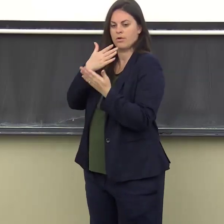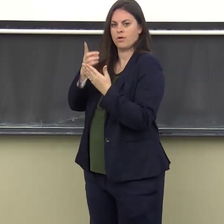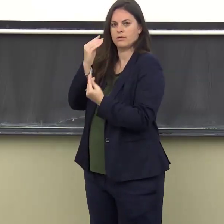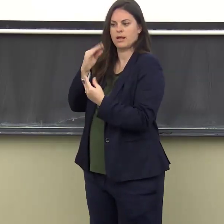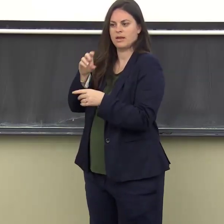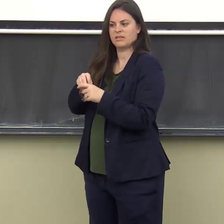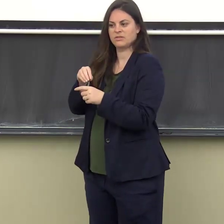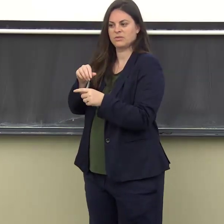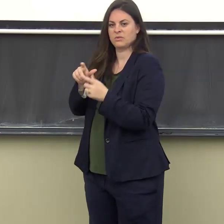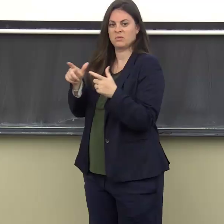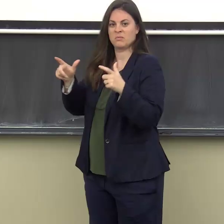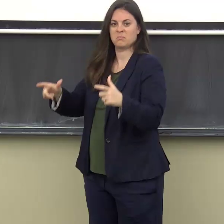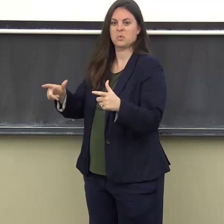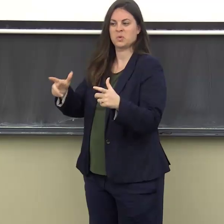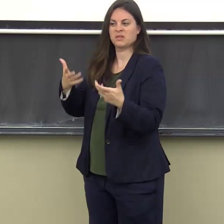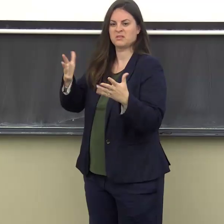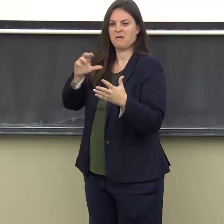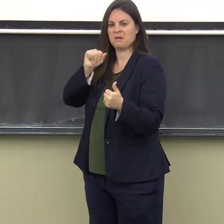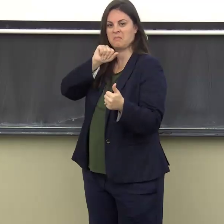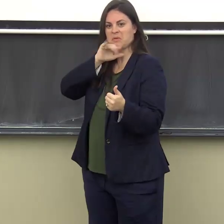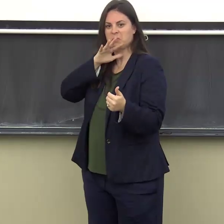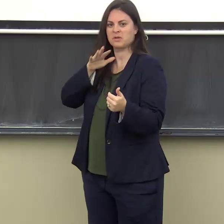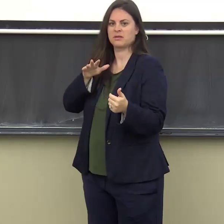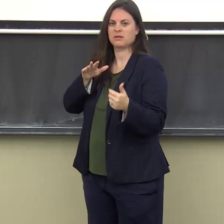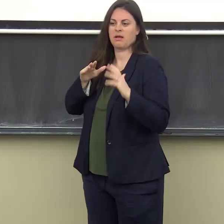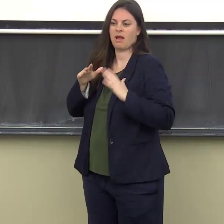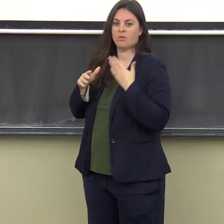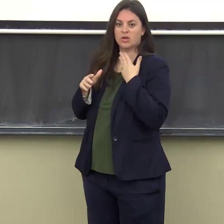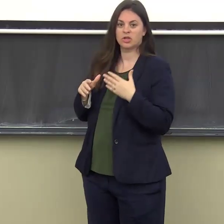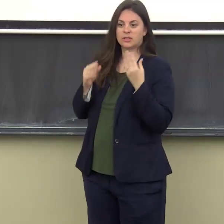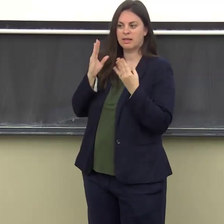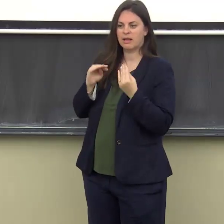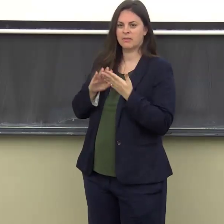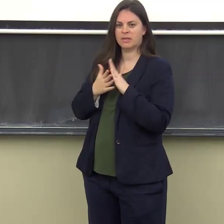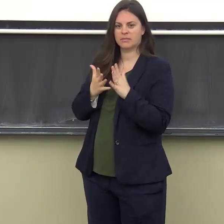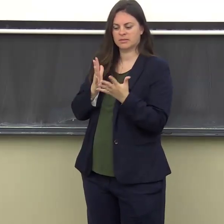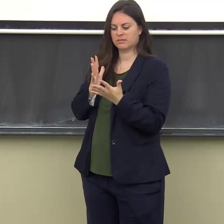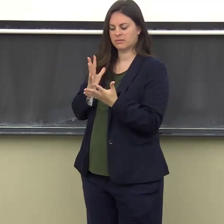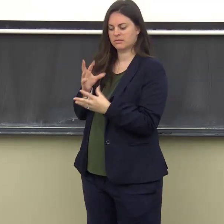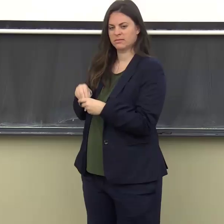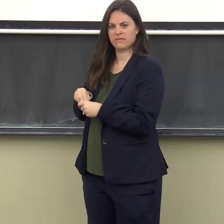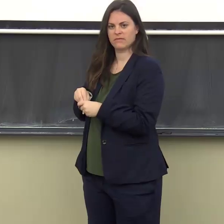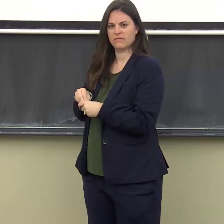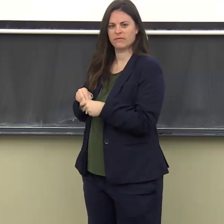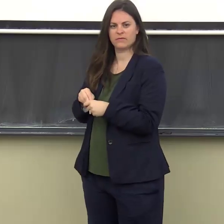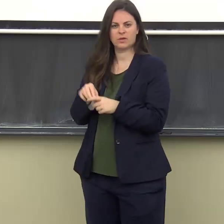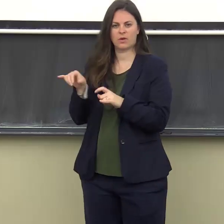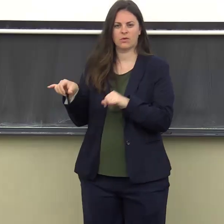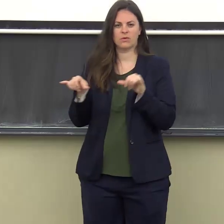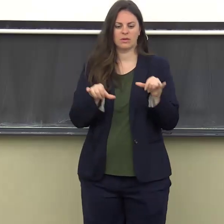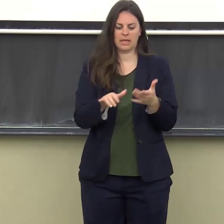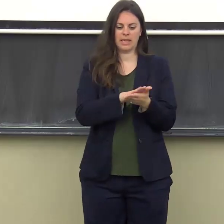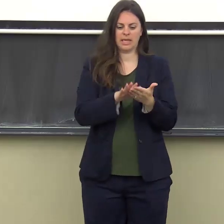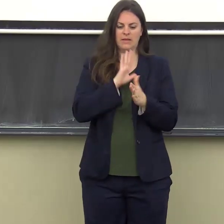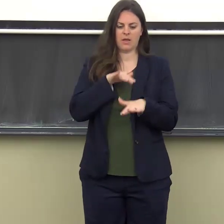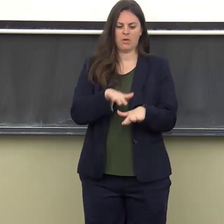our good data is a tiny piece of that polluted pool. So we talked about the trying to clean the ocean. So rather